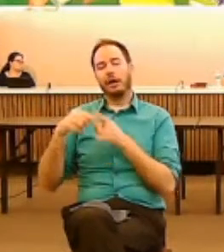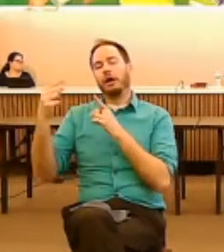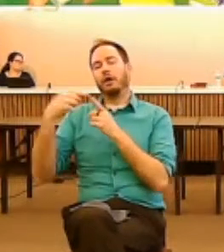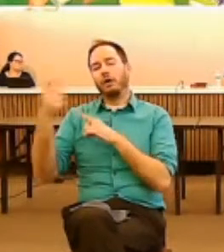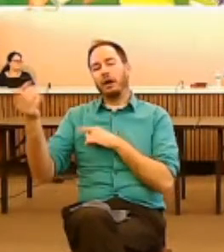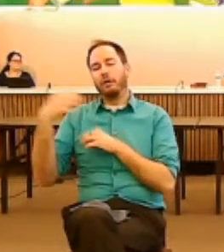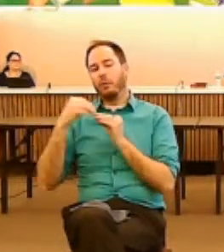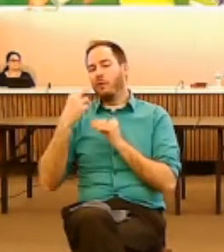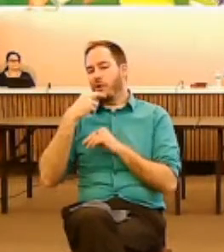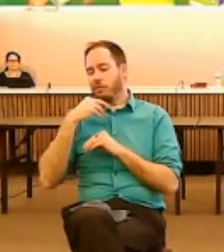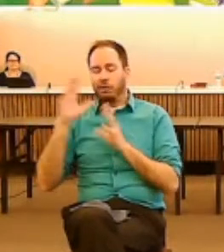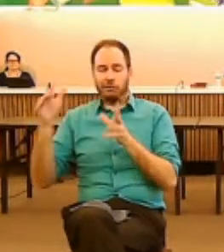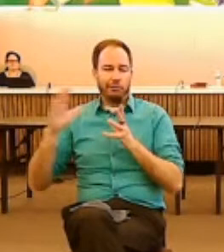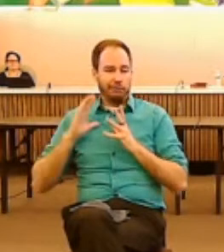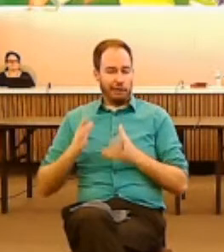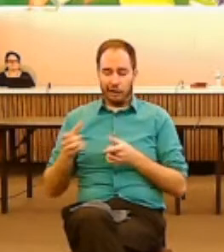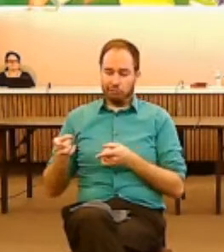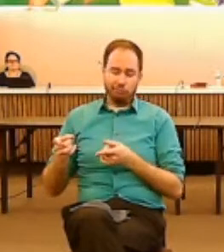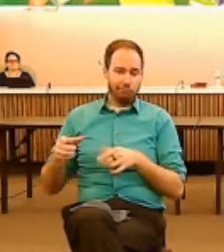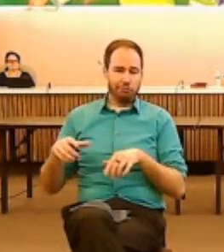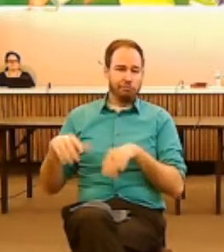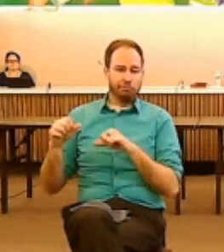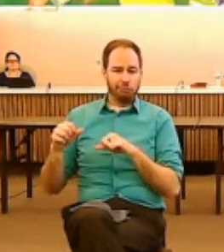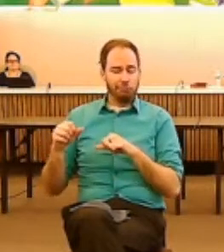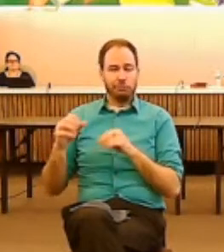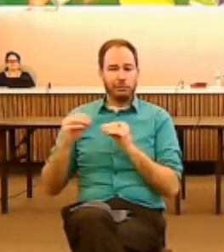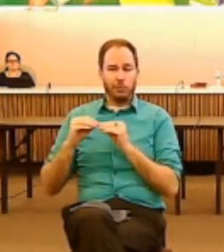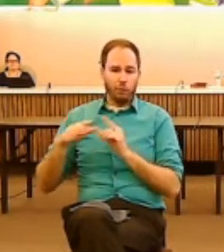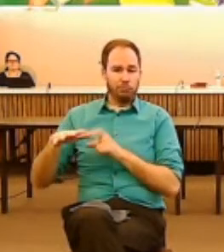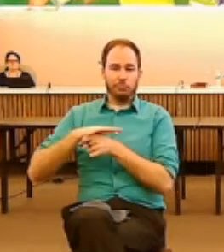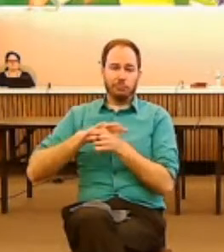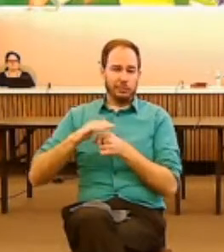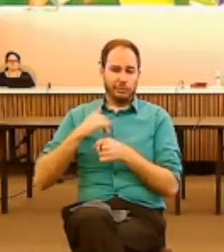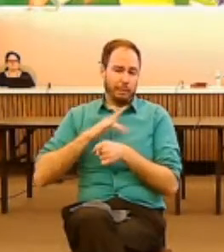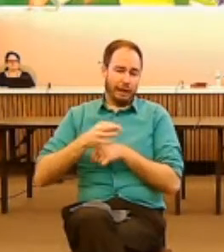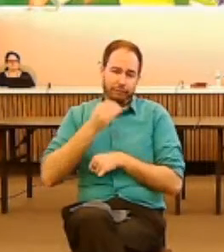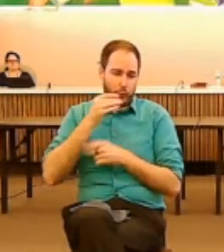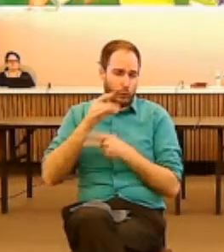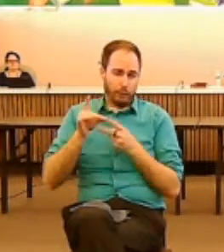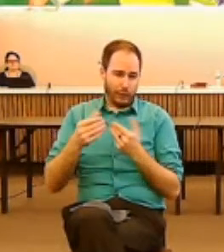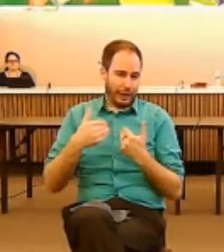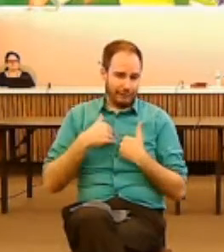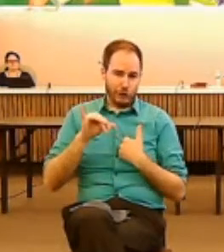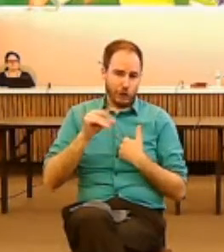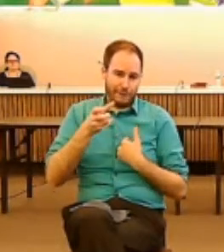street. So there will be a bunch in the area still.